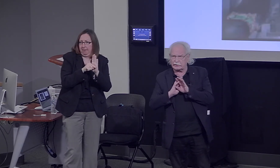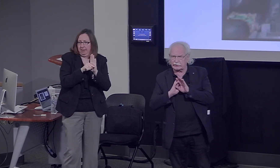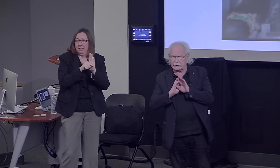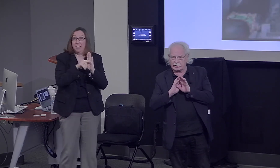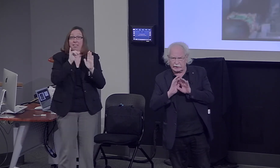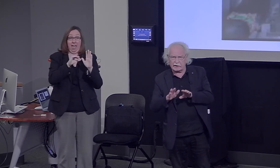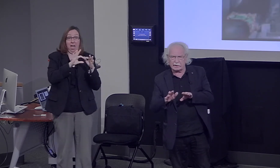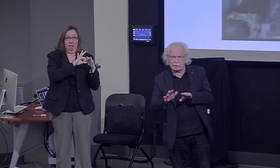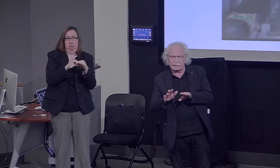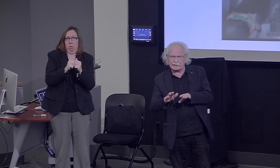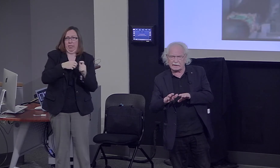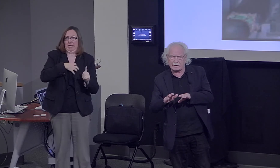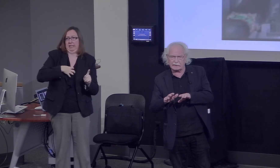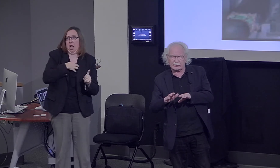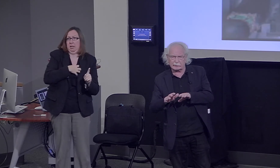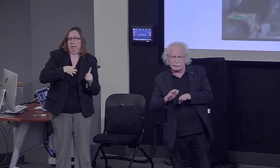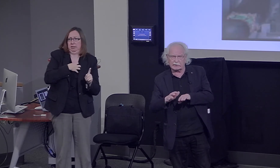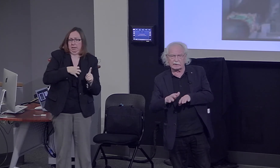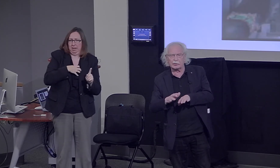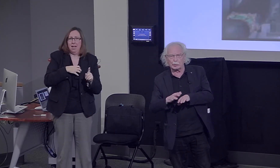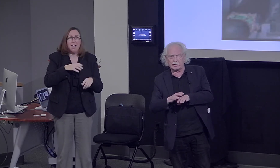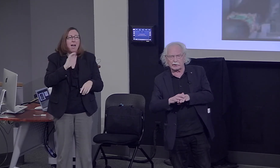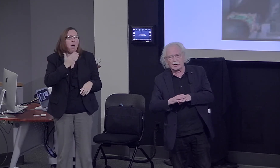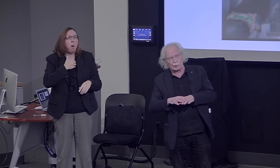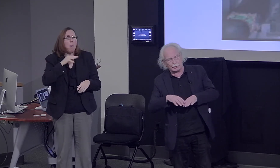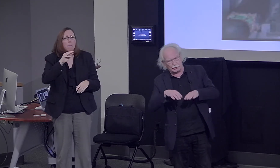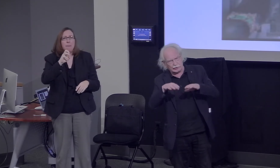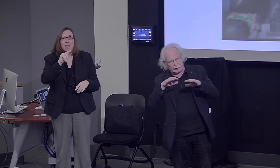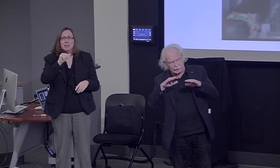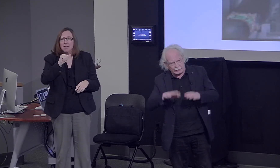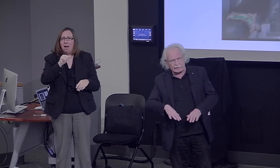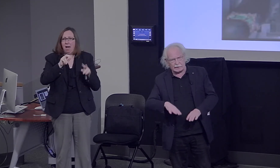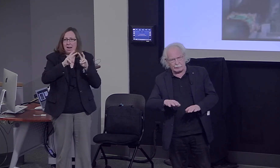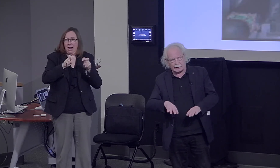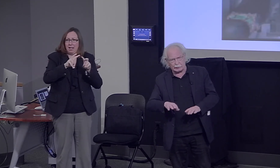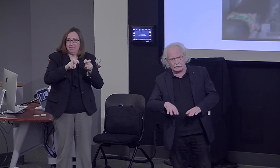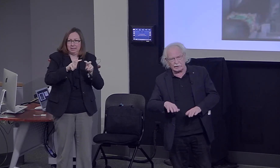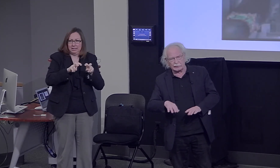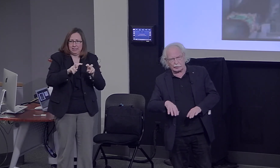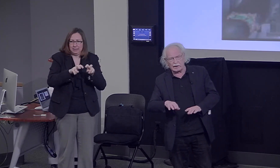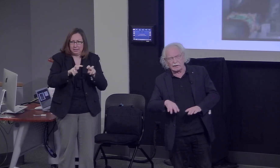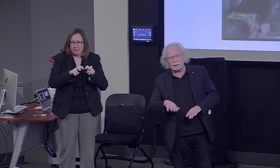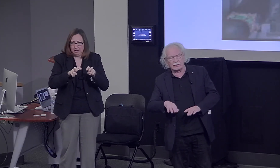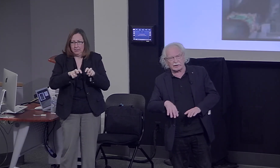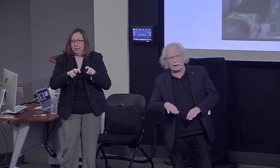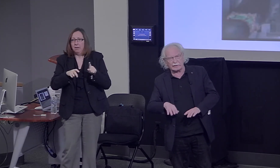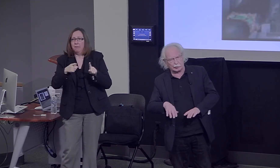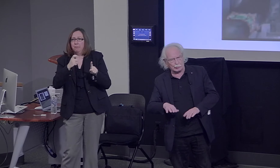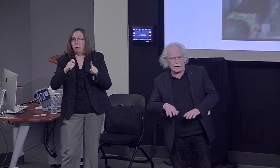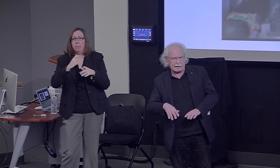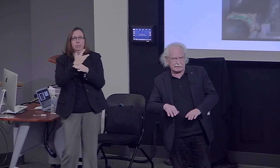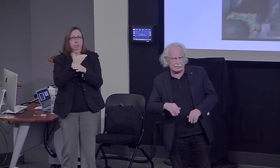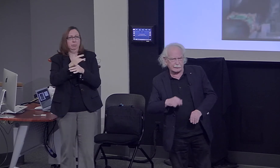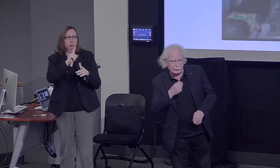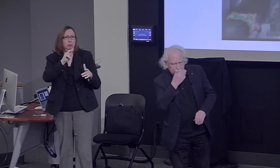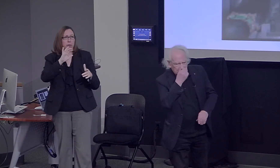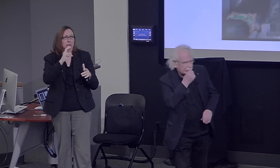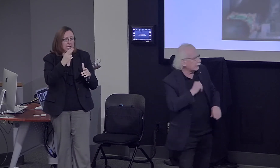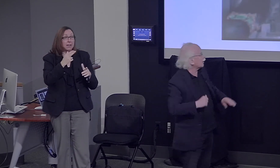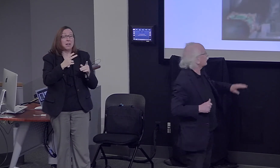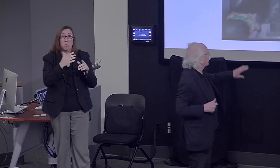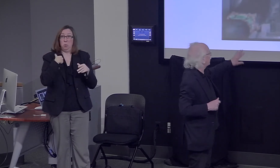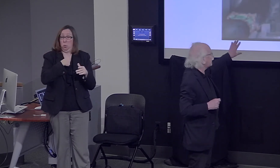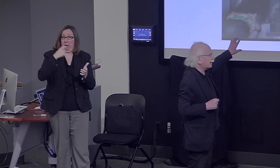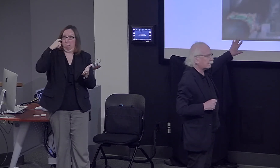There is again a meta-analysis made in Jülich which indicate the ventral part of the insula is related to negative